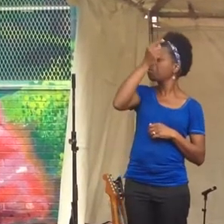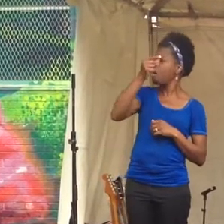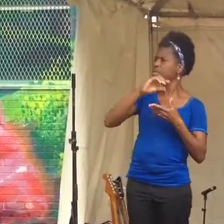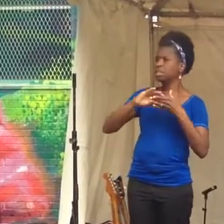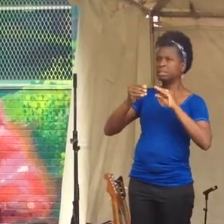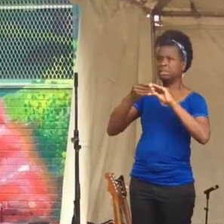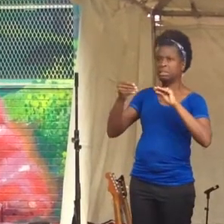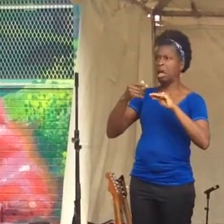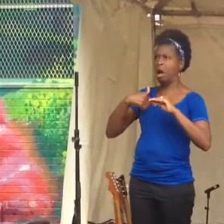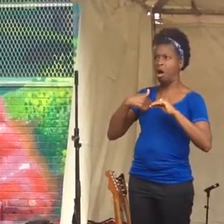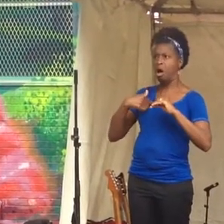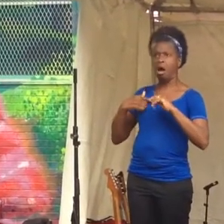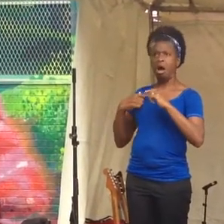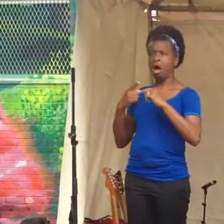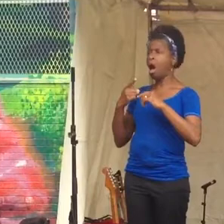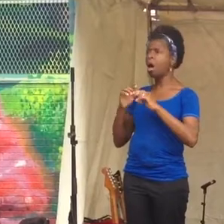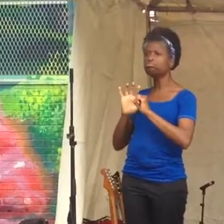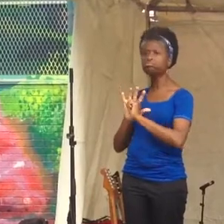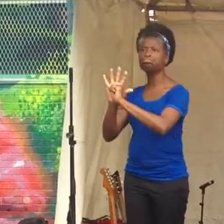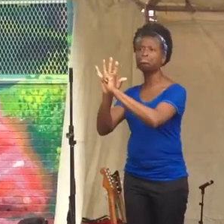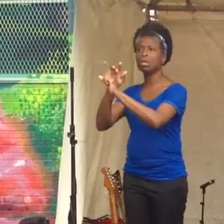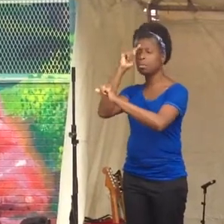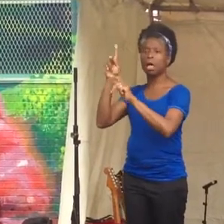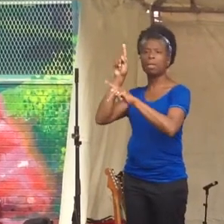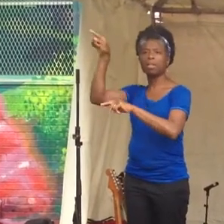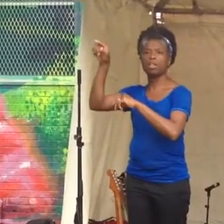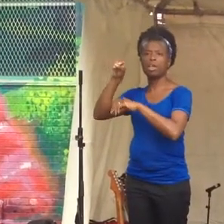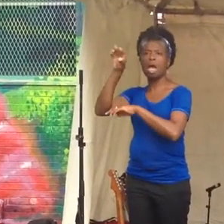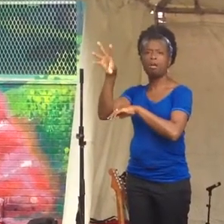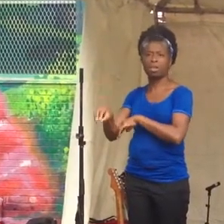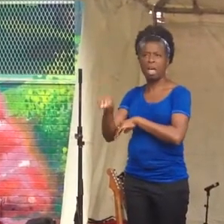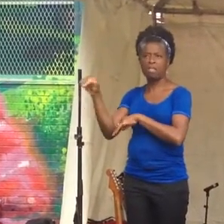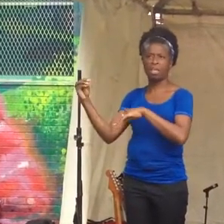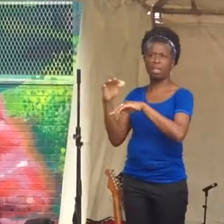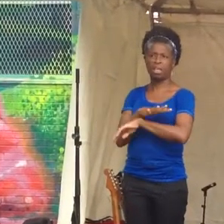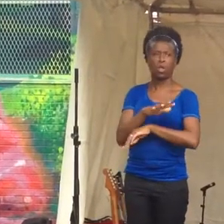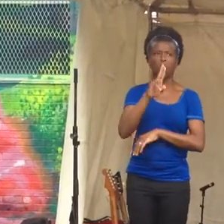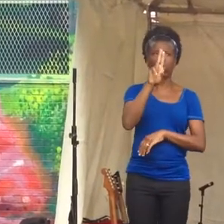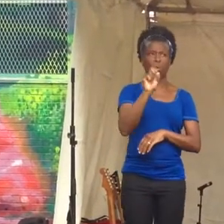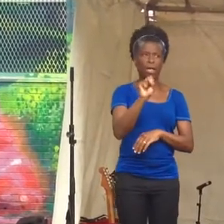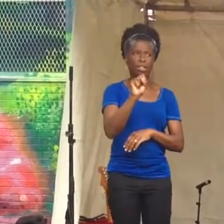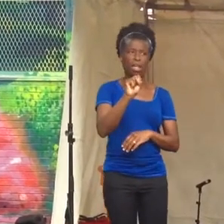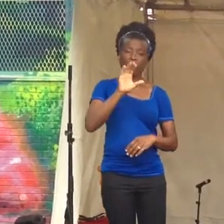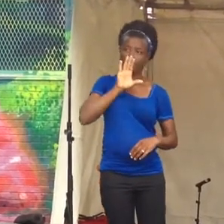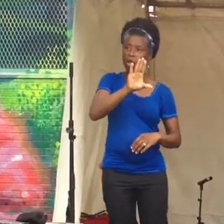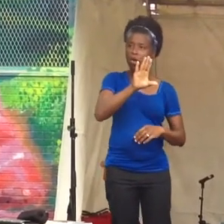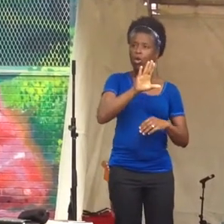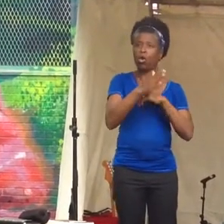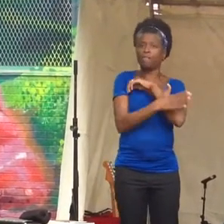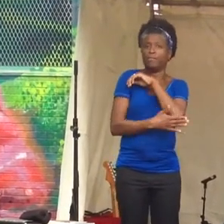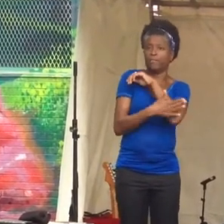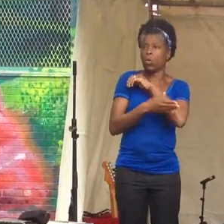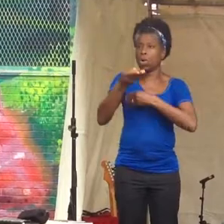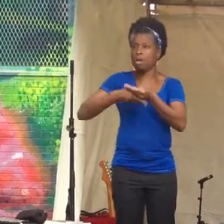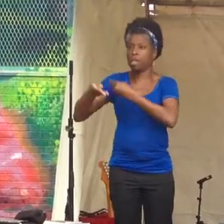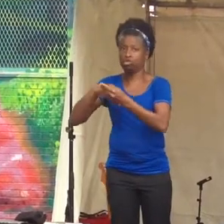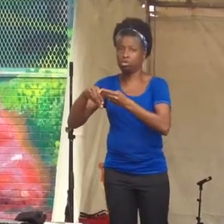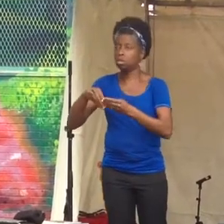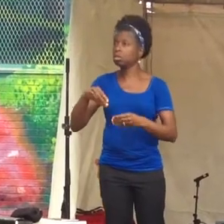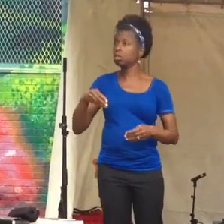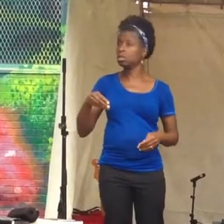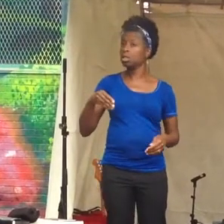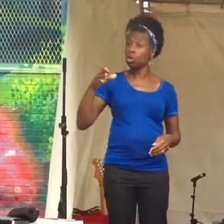that is meddling in the foreign affairs of the United States government. Now that's too bad, because I'm